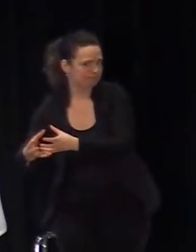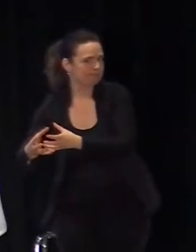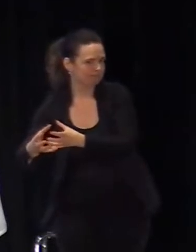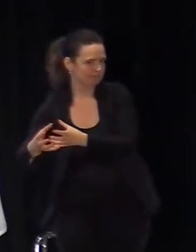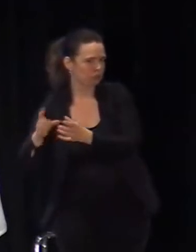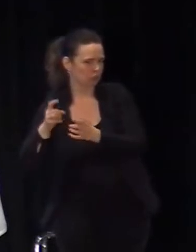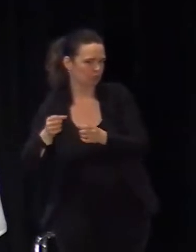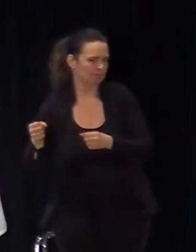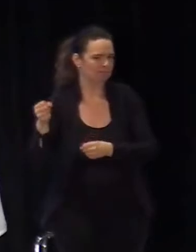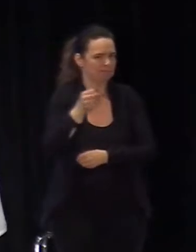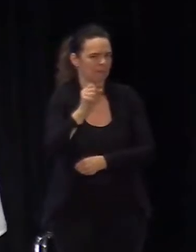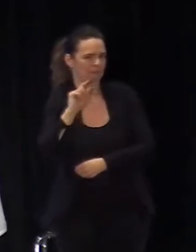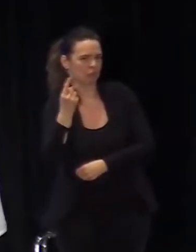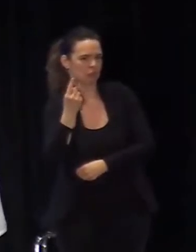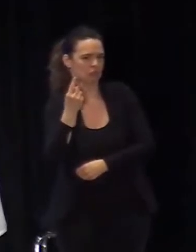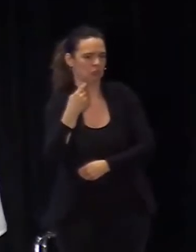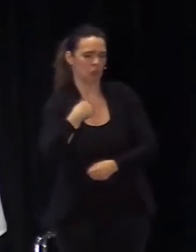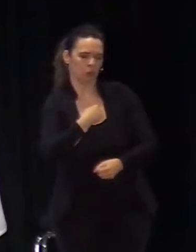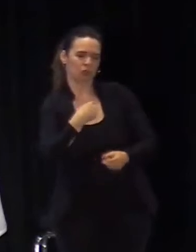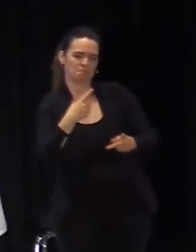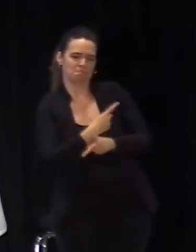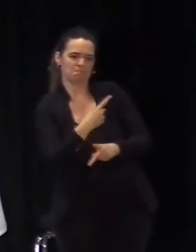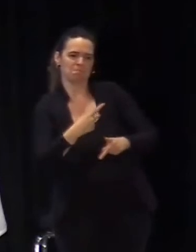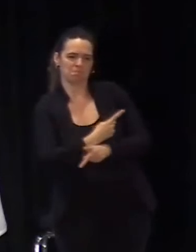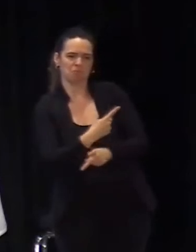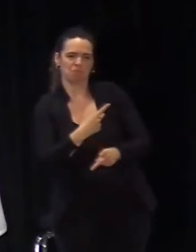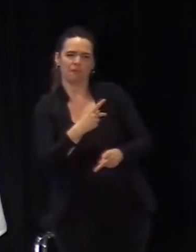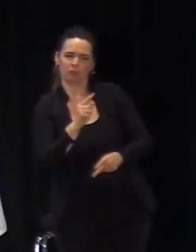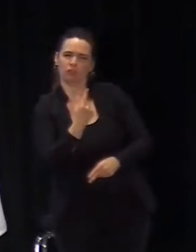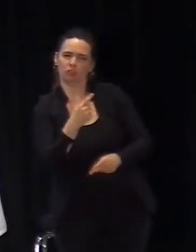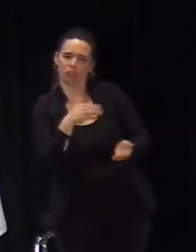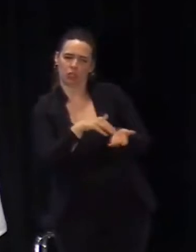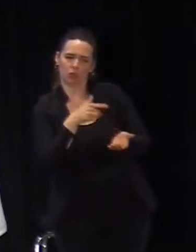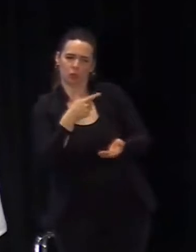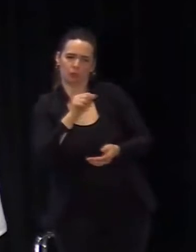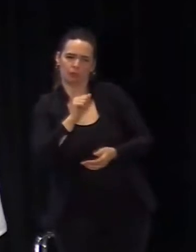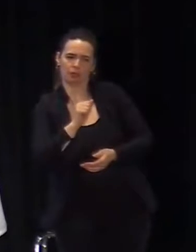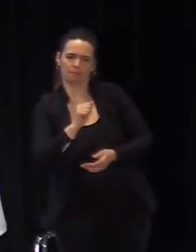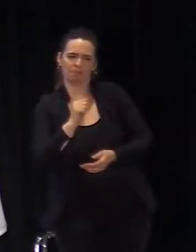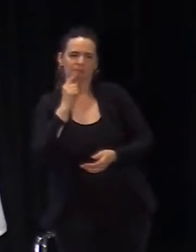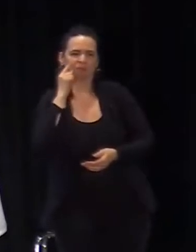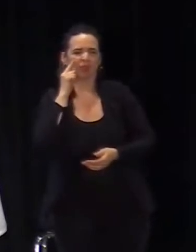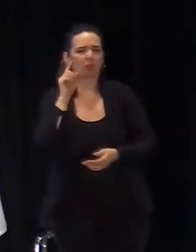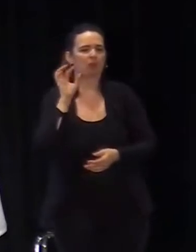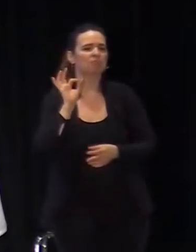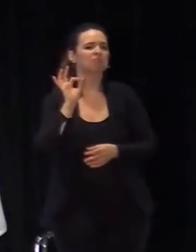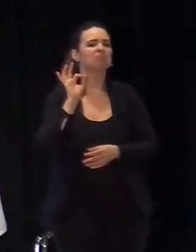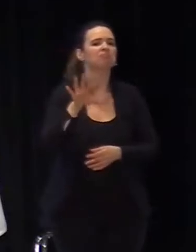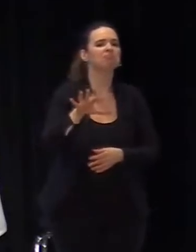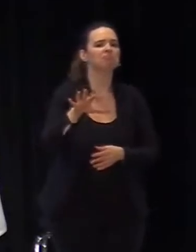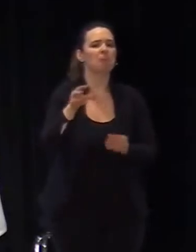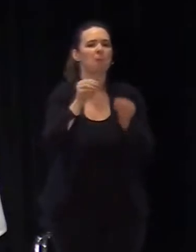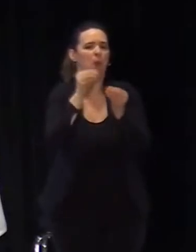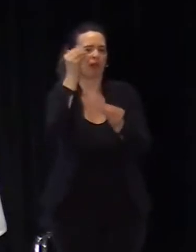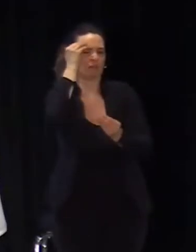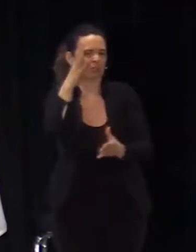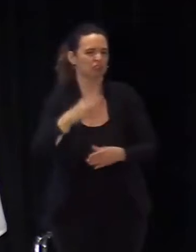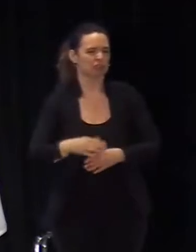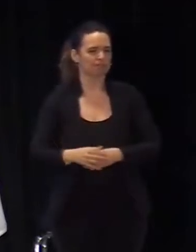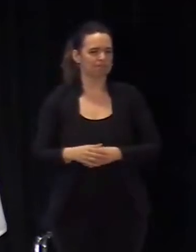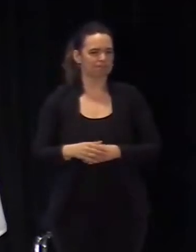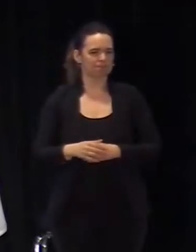those conversations now. We'll have a full-blown strategy, maybe even to talk about on Thursday. But from a documentation standpoint,